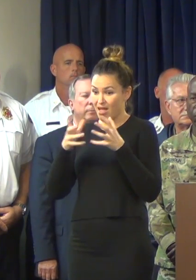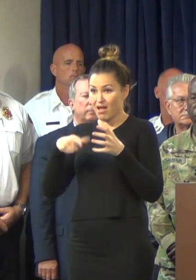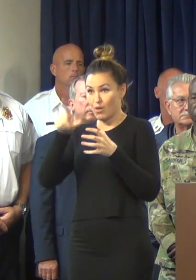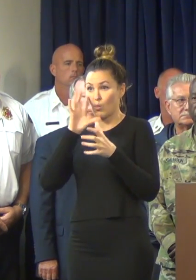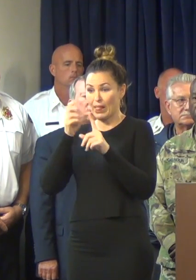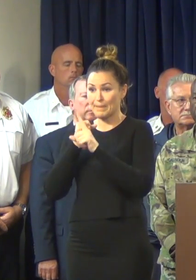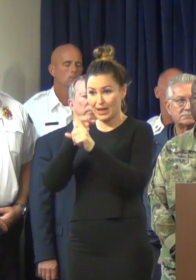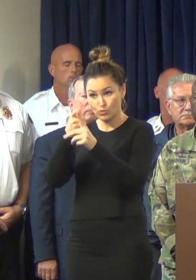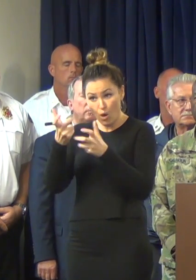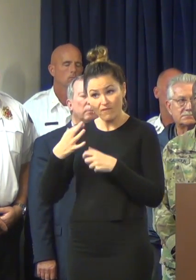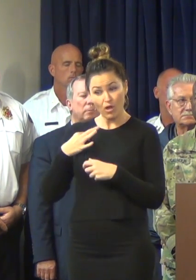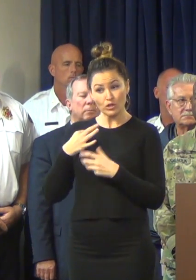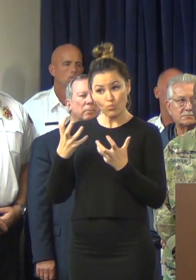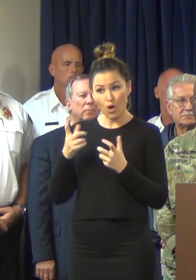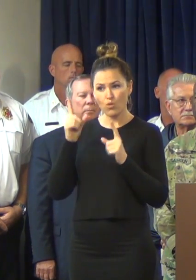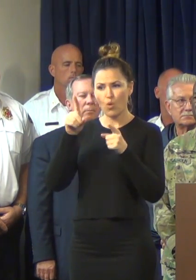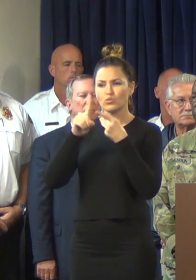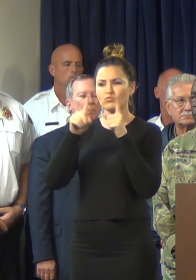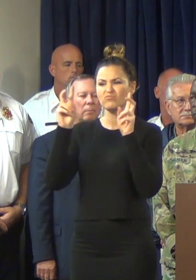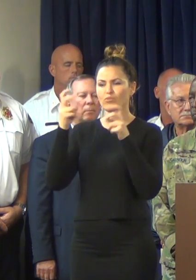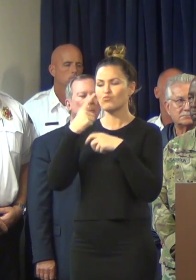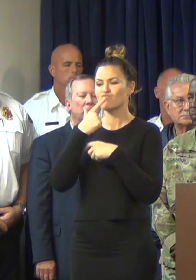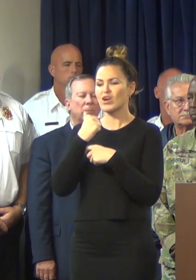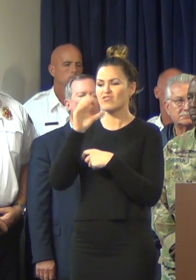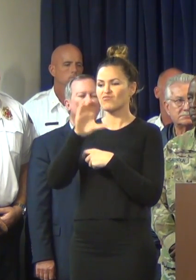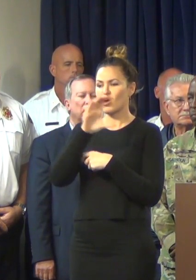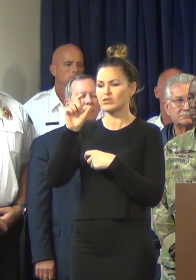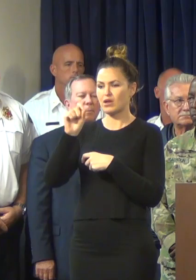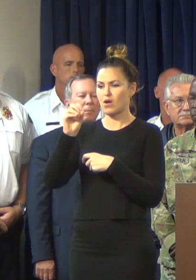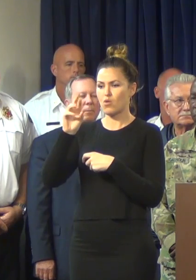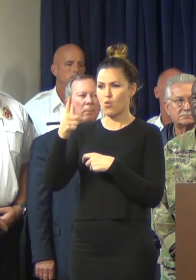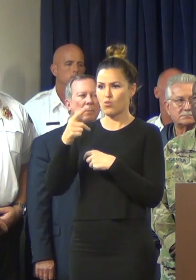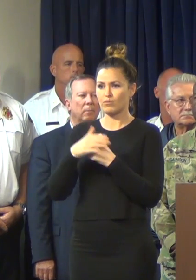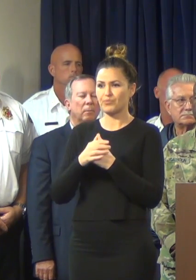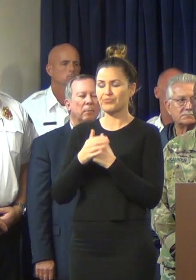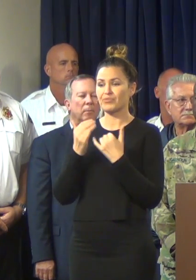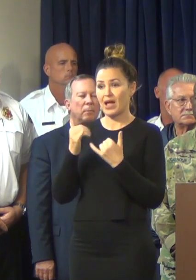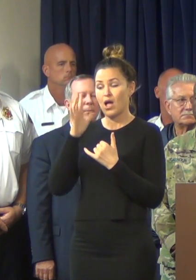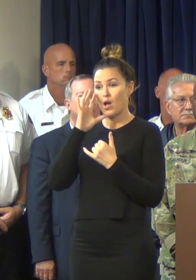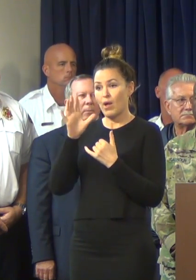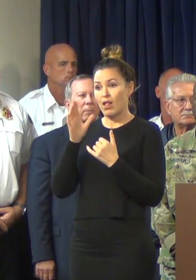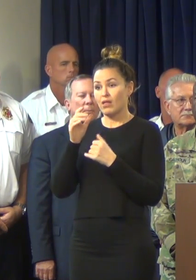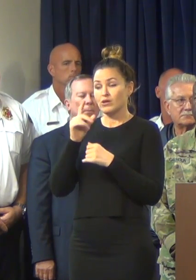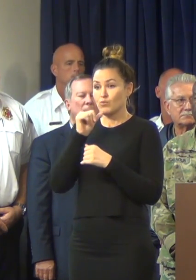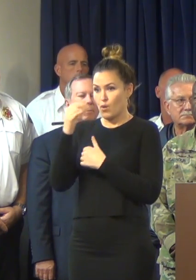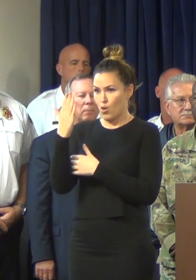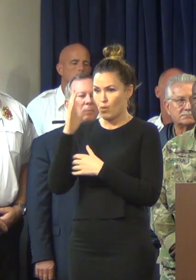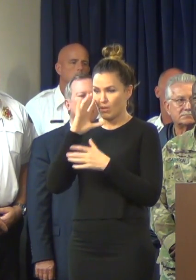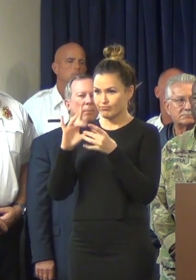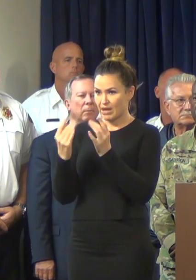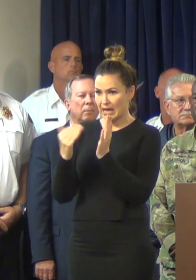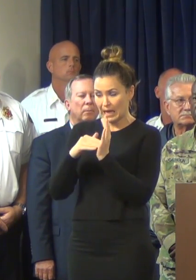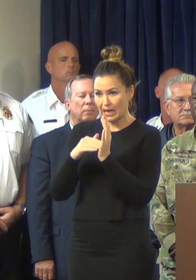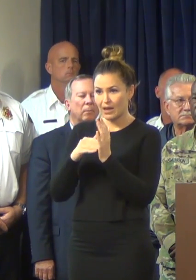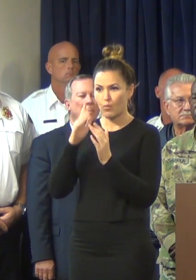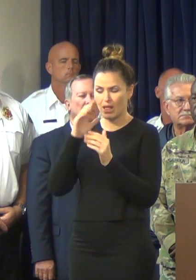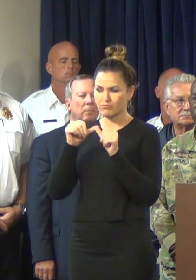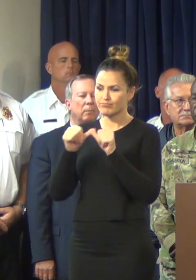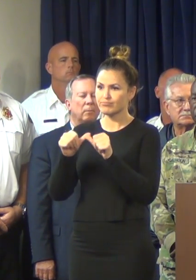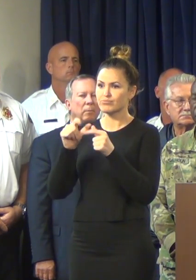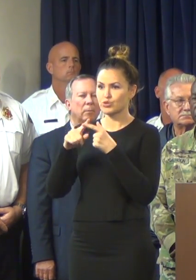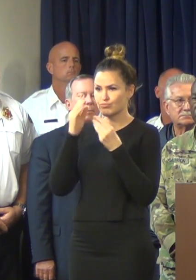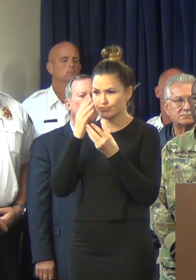volunteer, go to redcross.org. I'm going to get my next briefing from the National Hurricane Center first thing in the morning. We'll be continuing to brief on